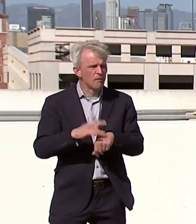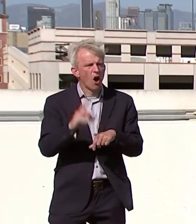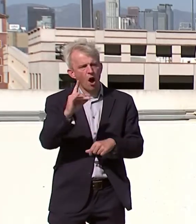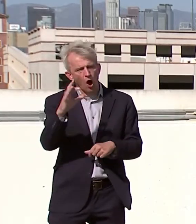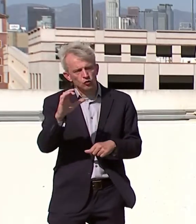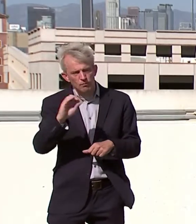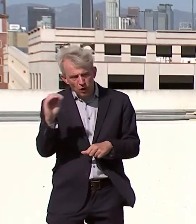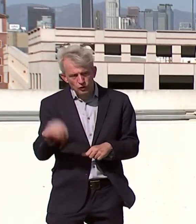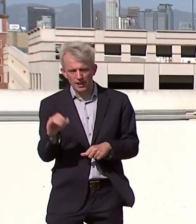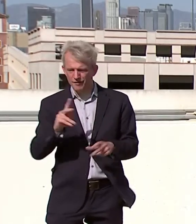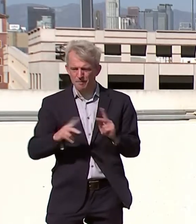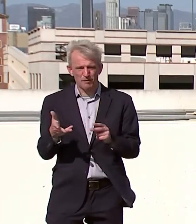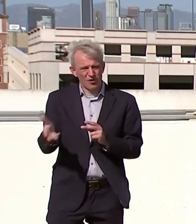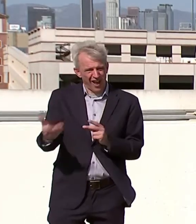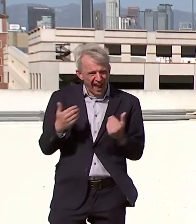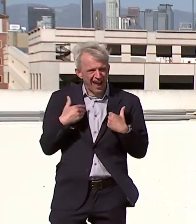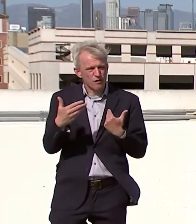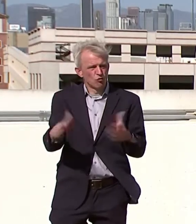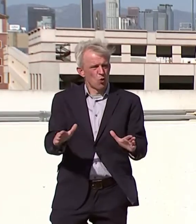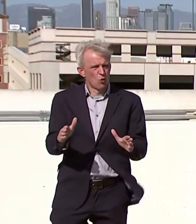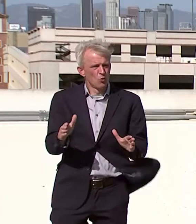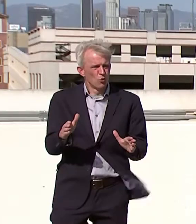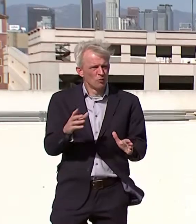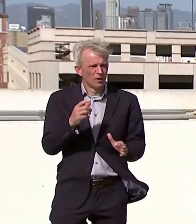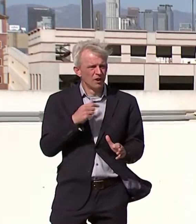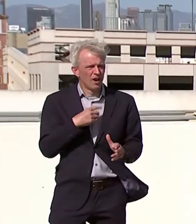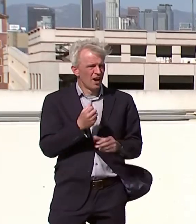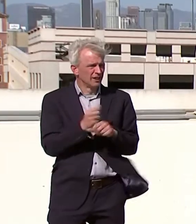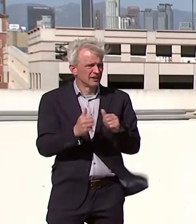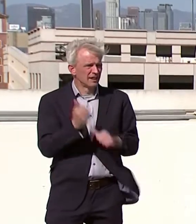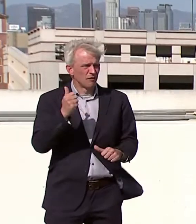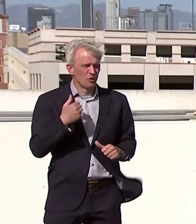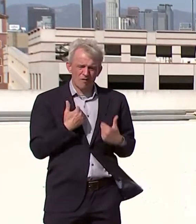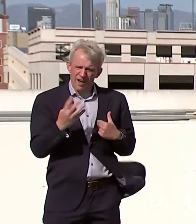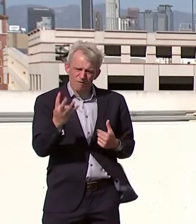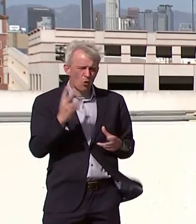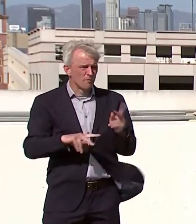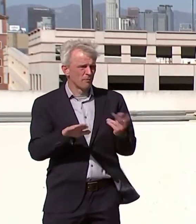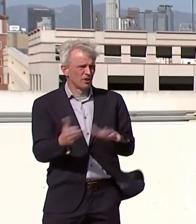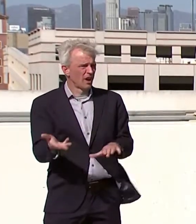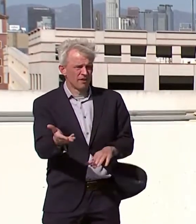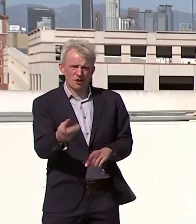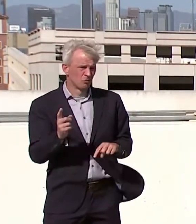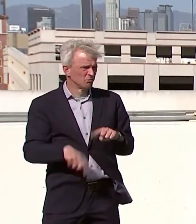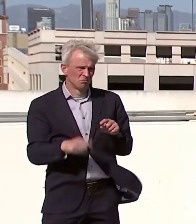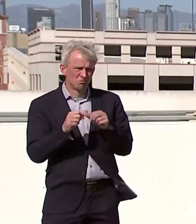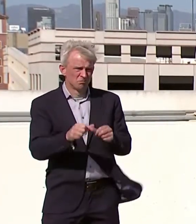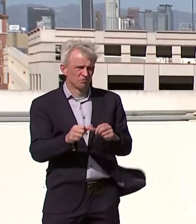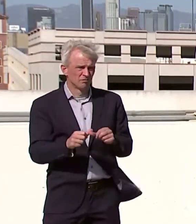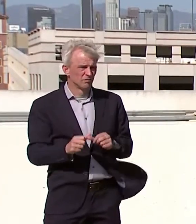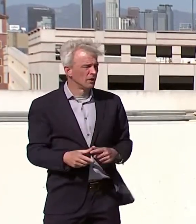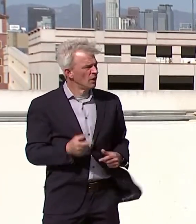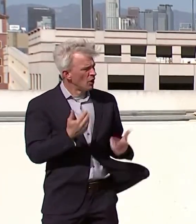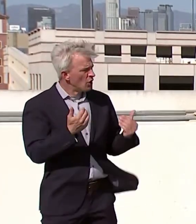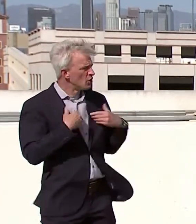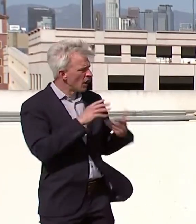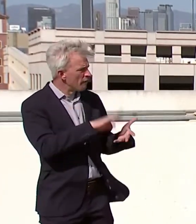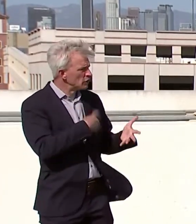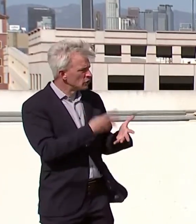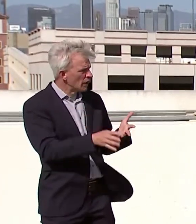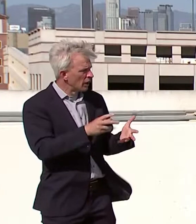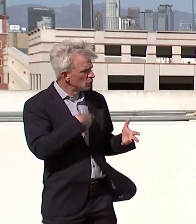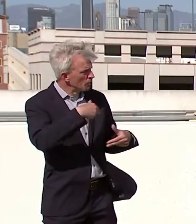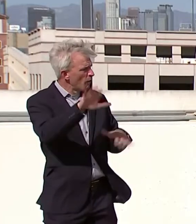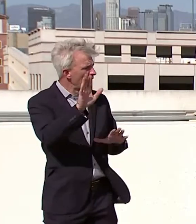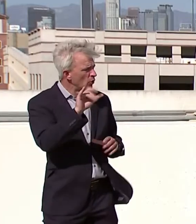have a room to sleep in that's much safer. We've had 4 people die there and we can't have any more. Is there a timetable to move out the people who are still living in